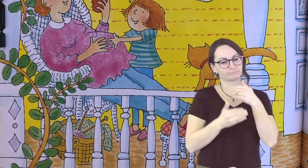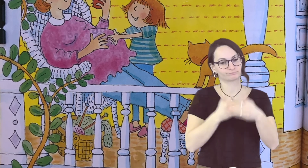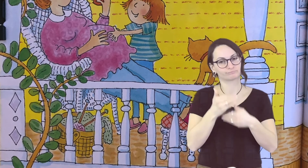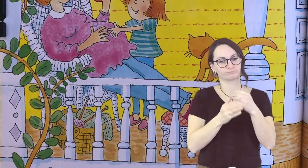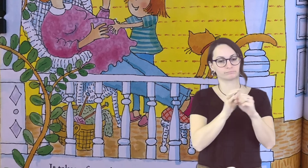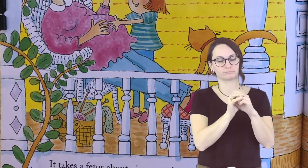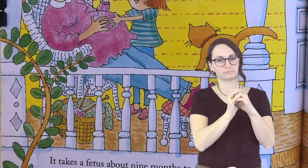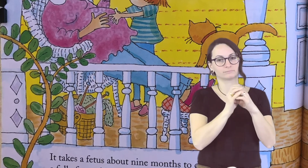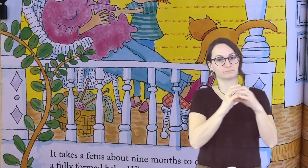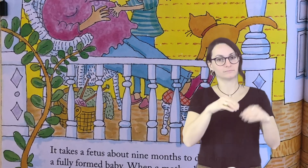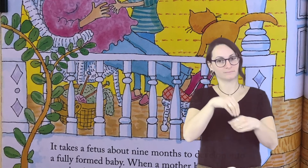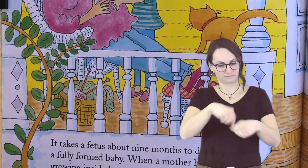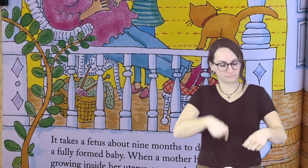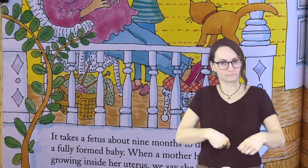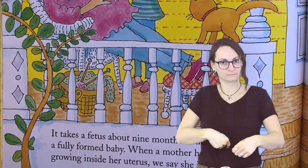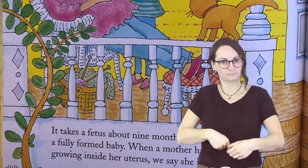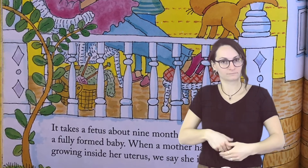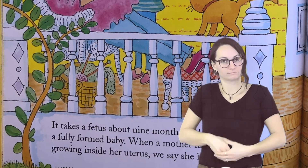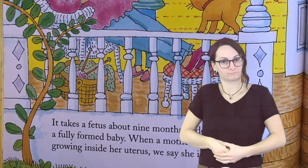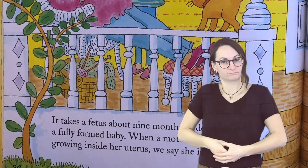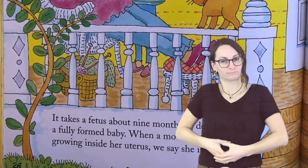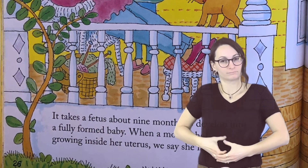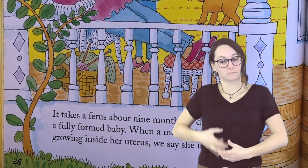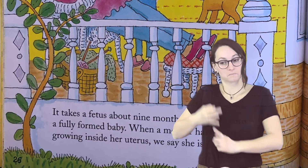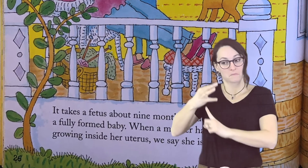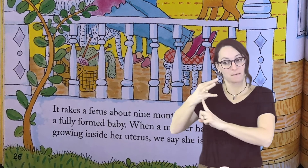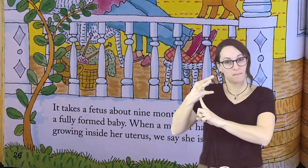her uterus, we say she is pregnant.